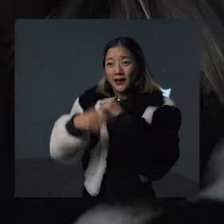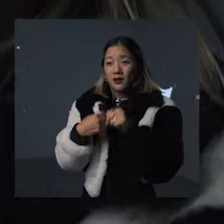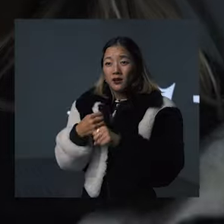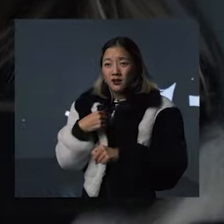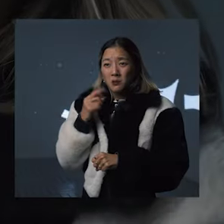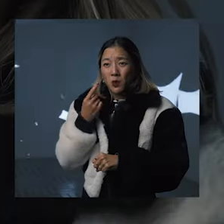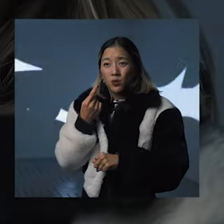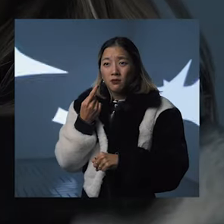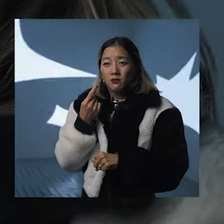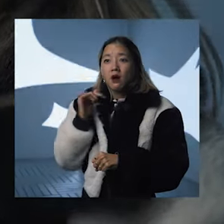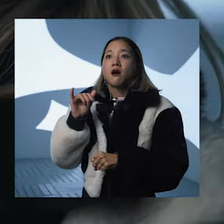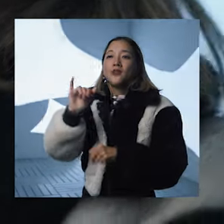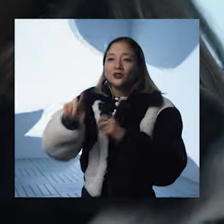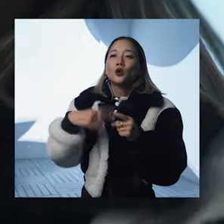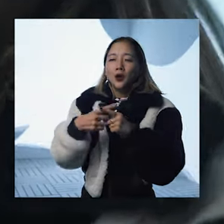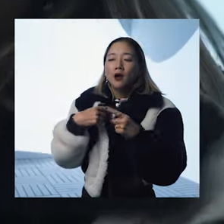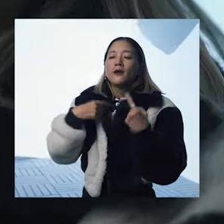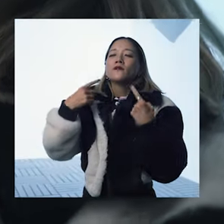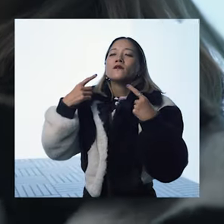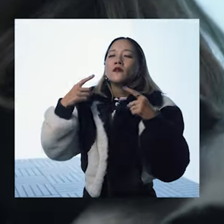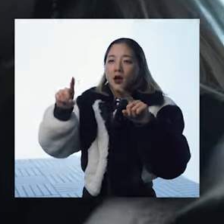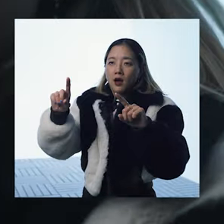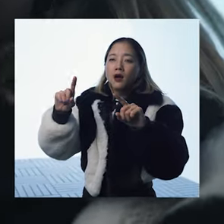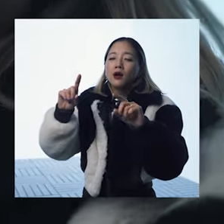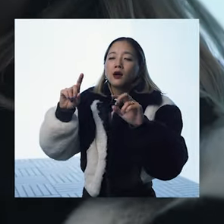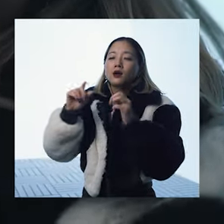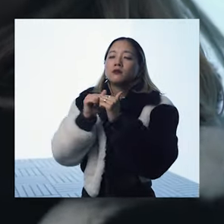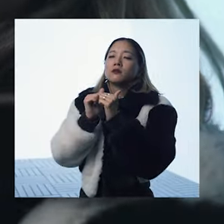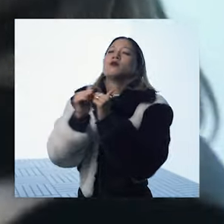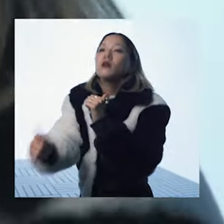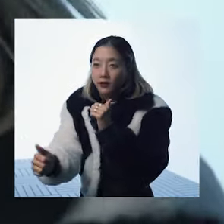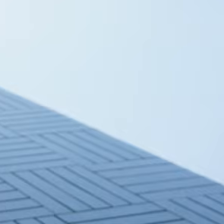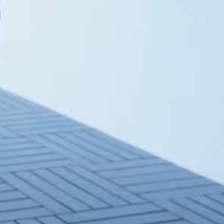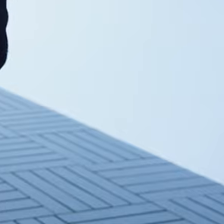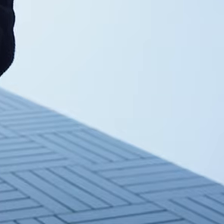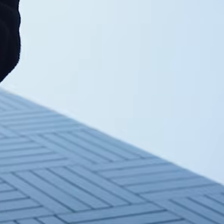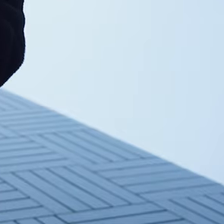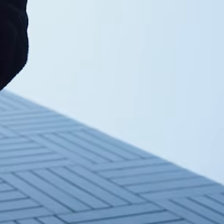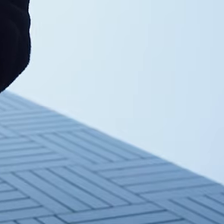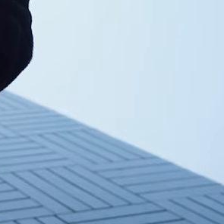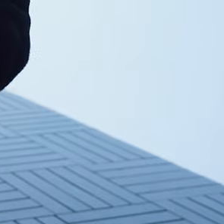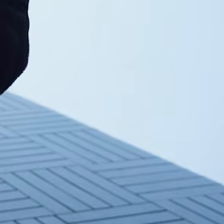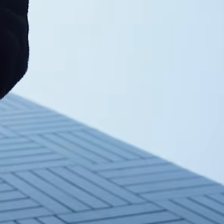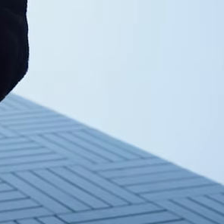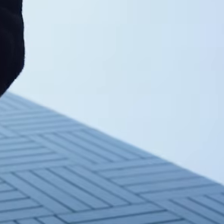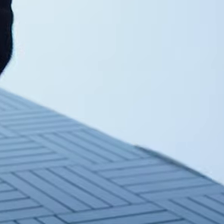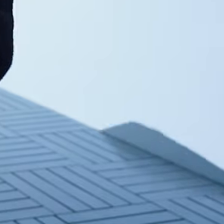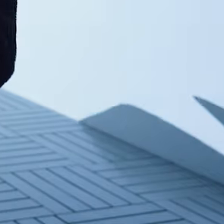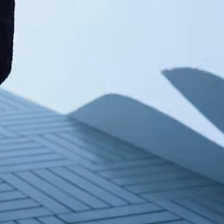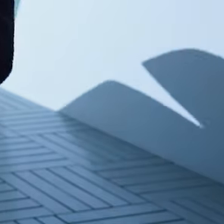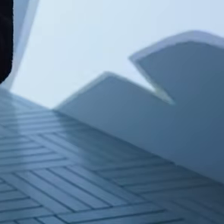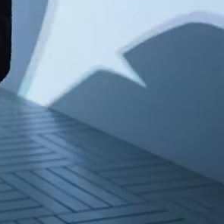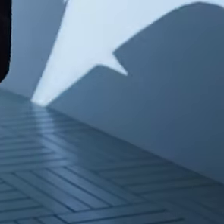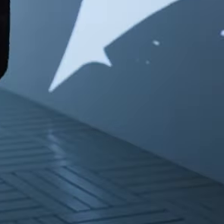to work with speakers, and people said I couldn't. And then I finally could. And then I got bored. But that boredom allowed me to move